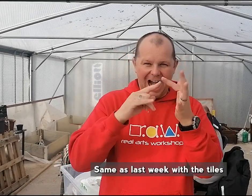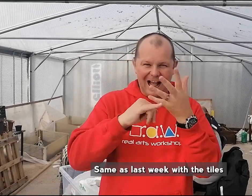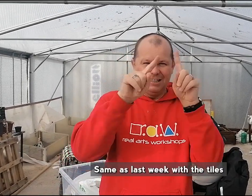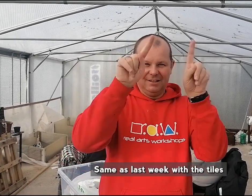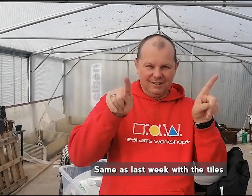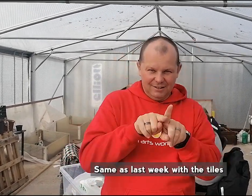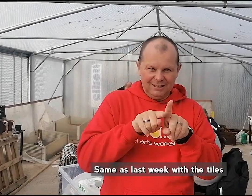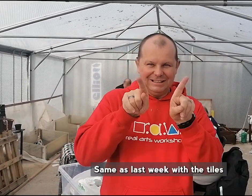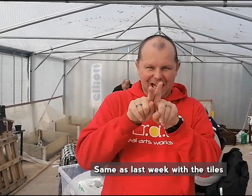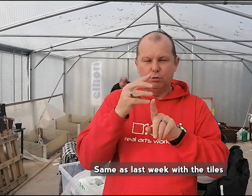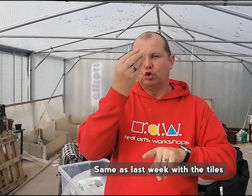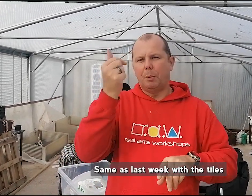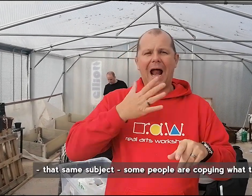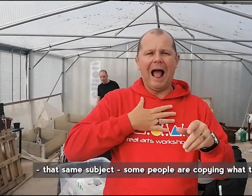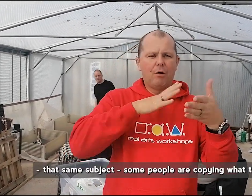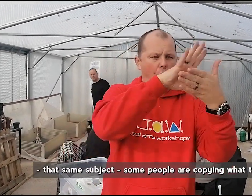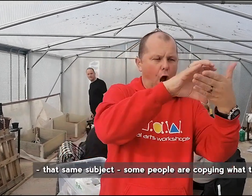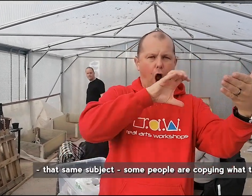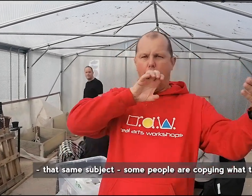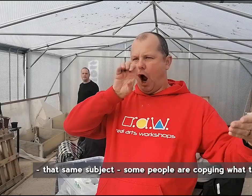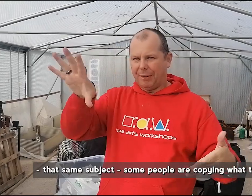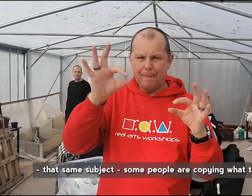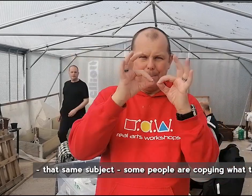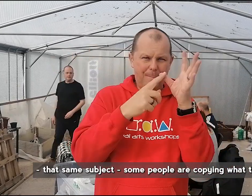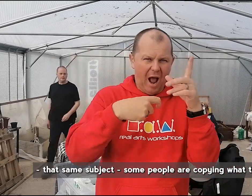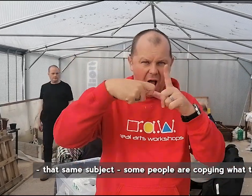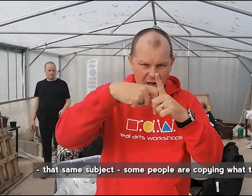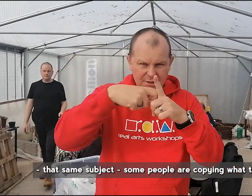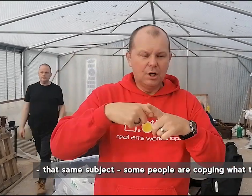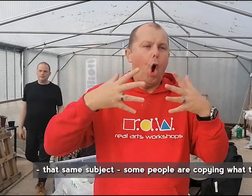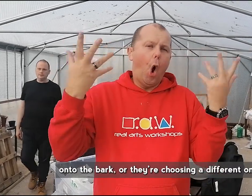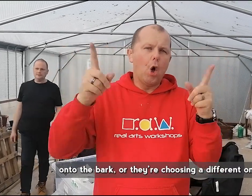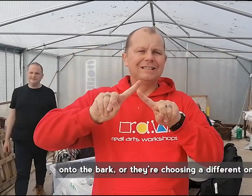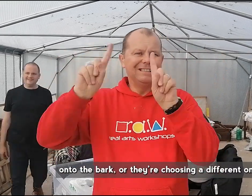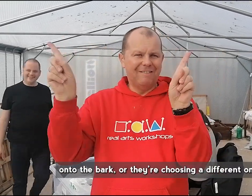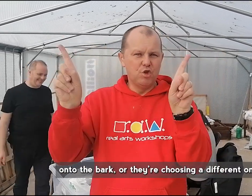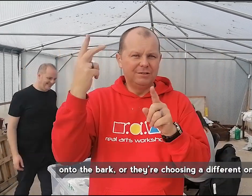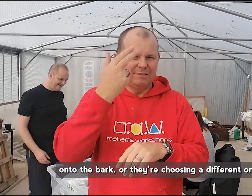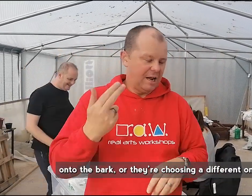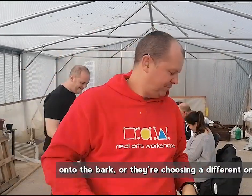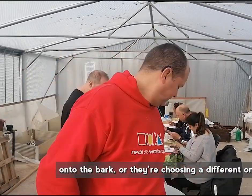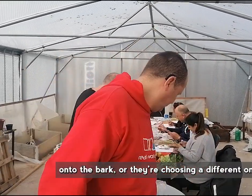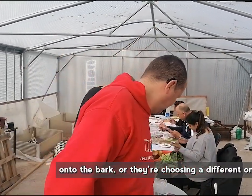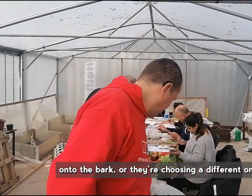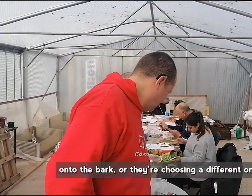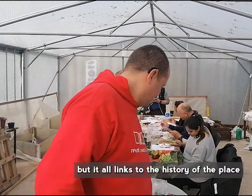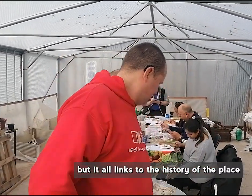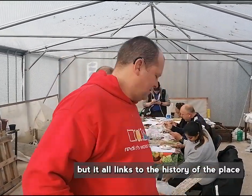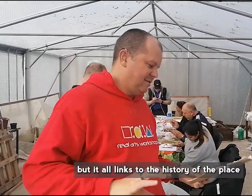And same as last week with the tiles, that same subject, and some people are copying what they did onto the bark, or they're choosing a different one, but all links to